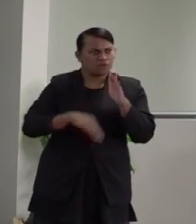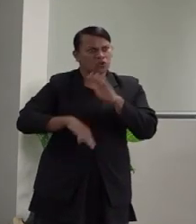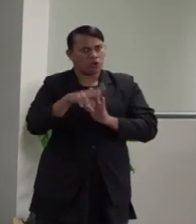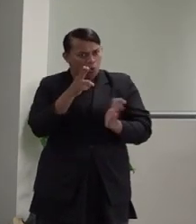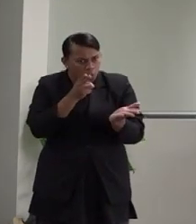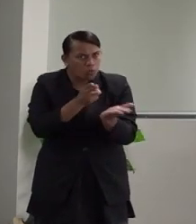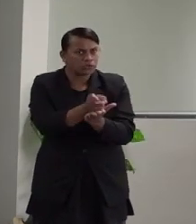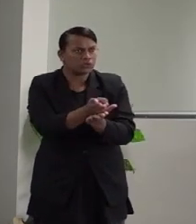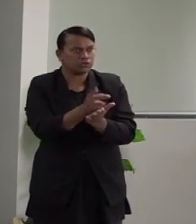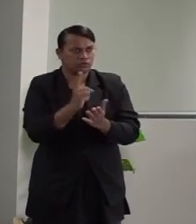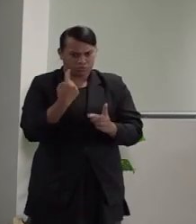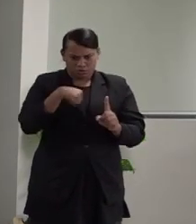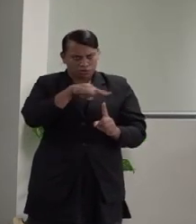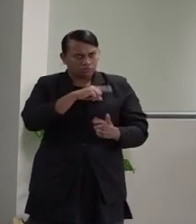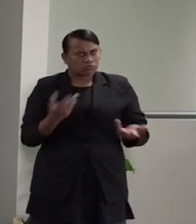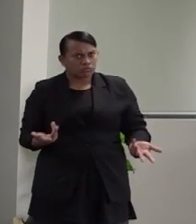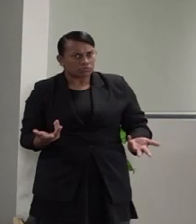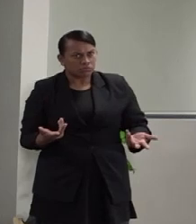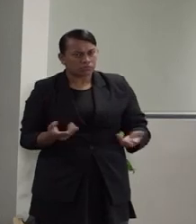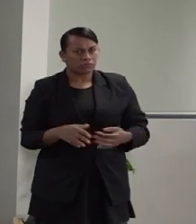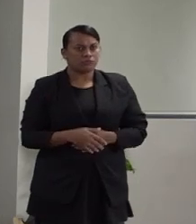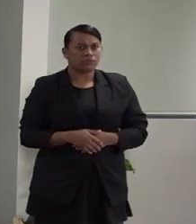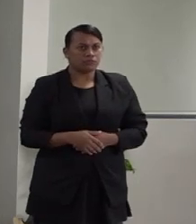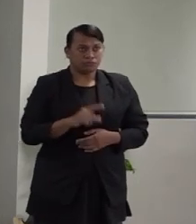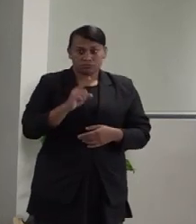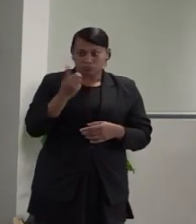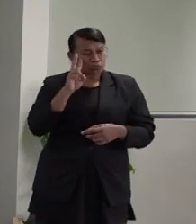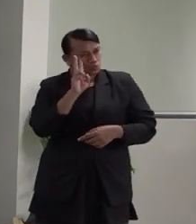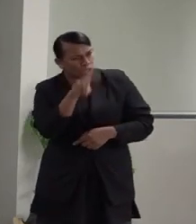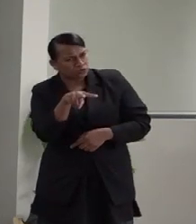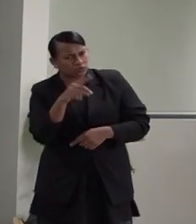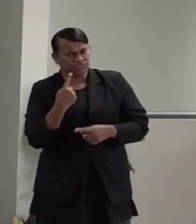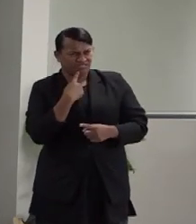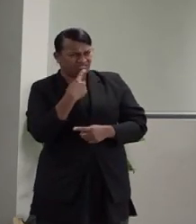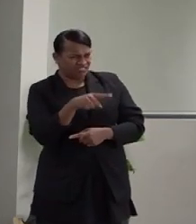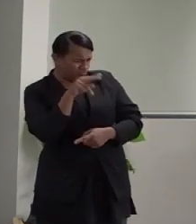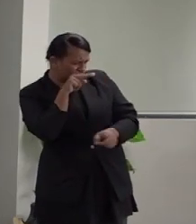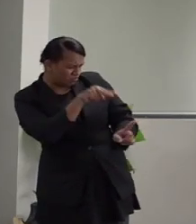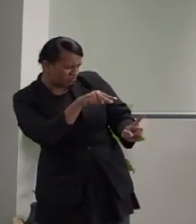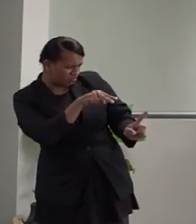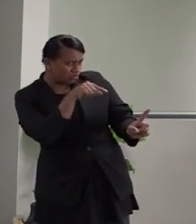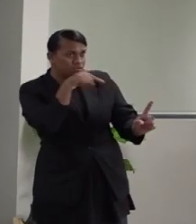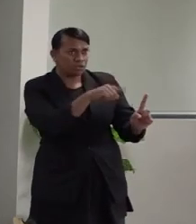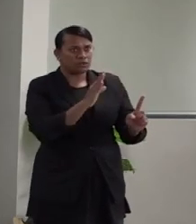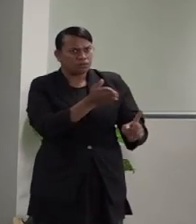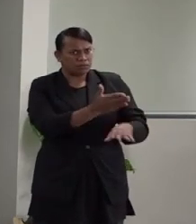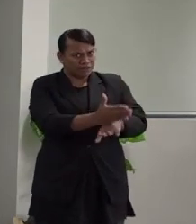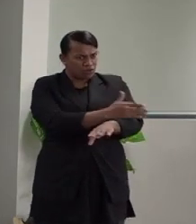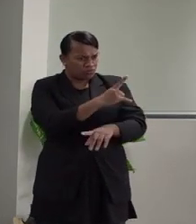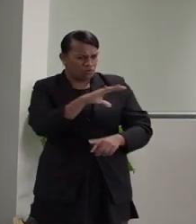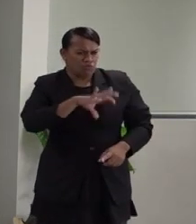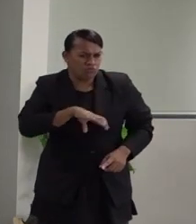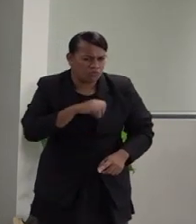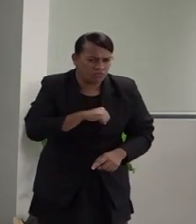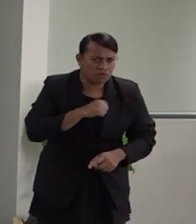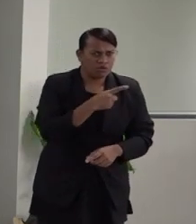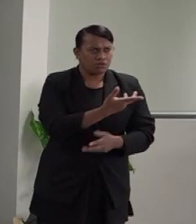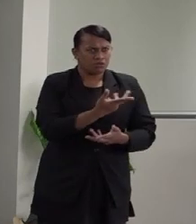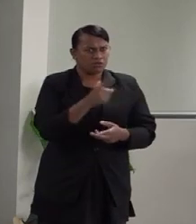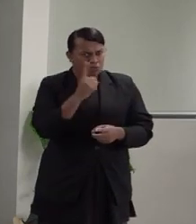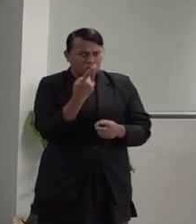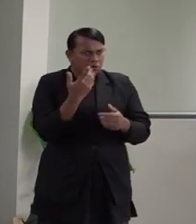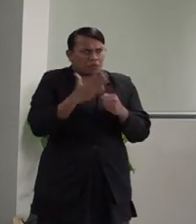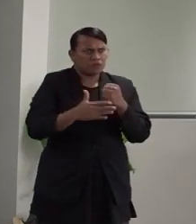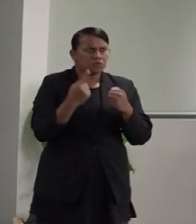Witnesses tell us he had been showing symptoms, including coughing, days prior, and that he failed to place himself in